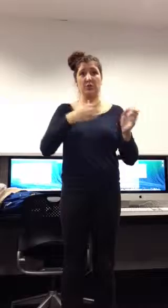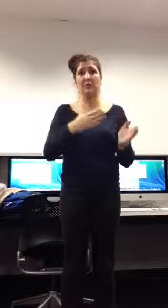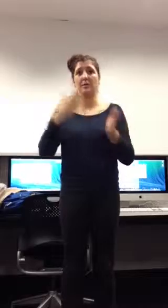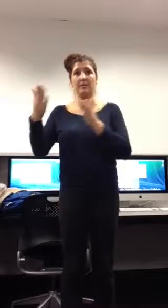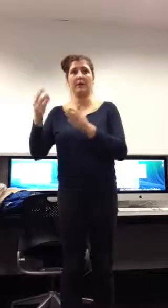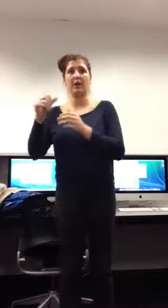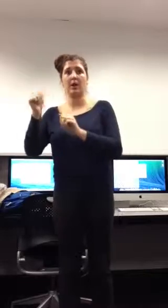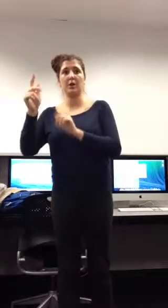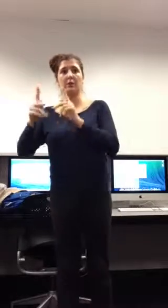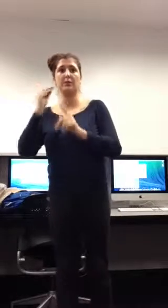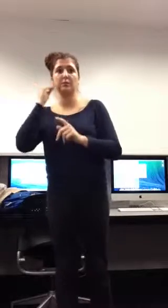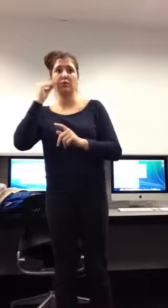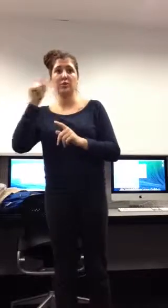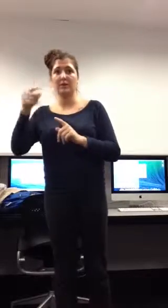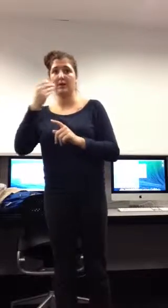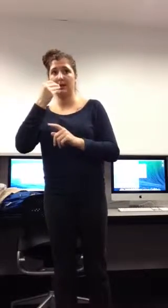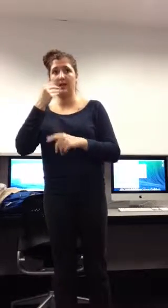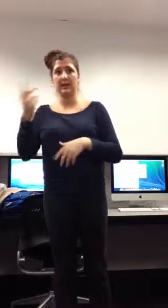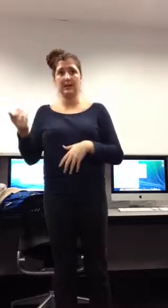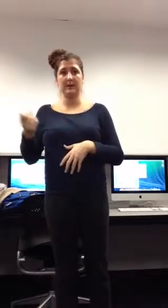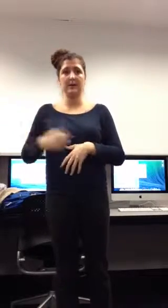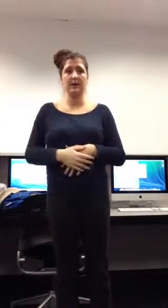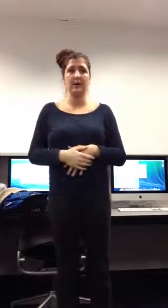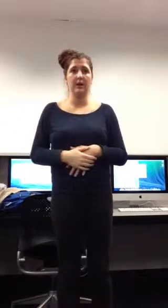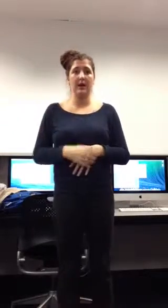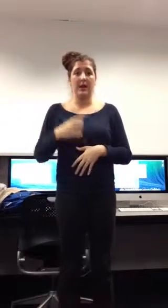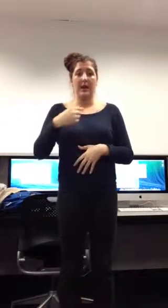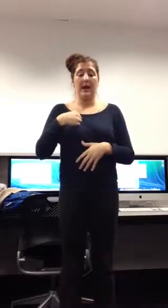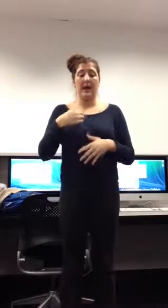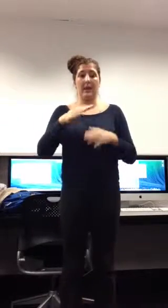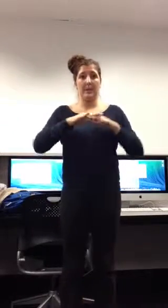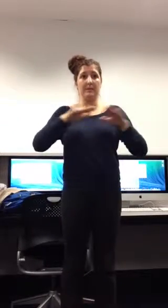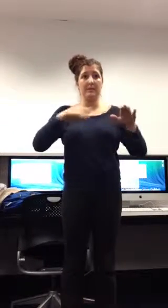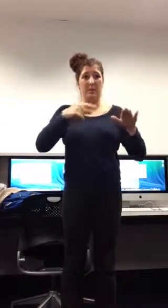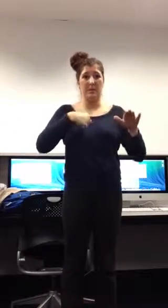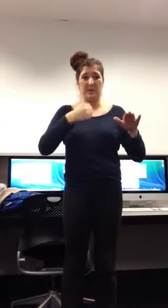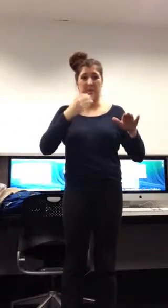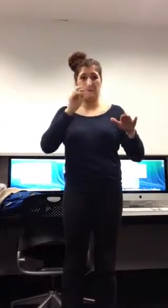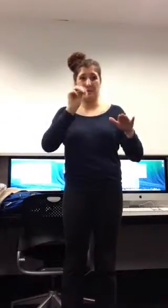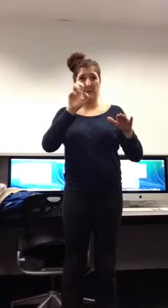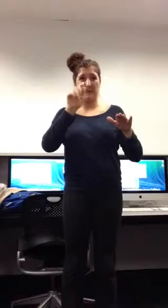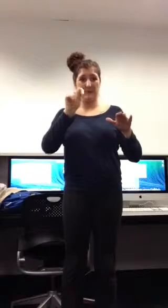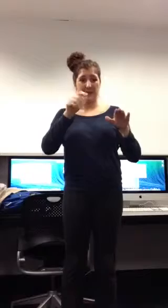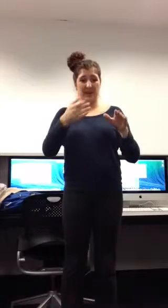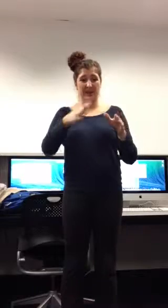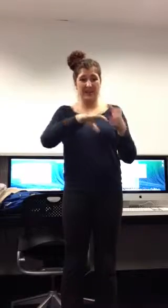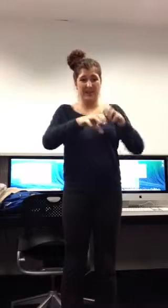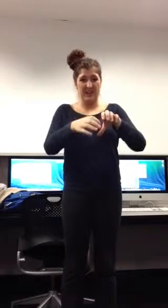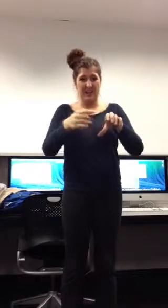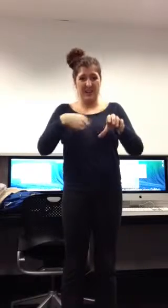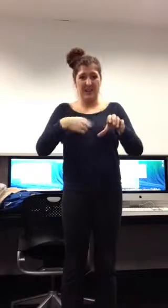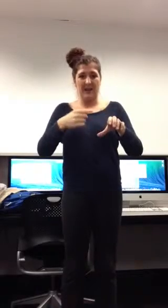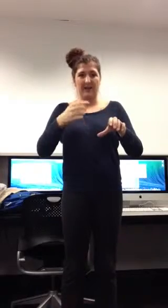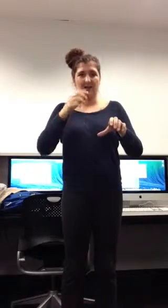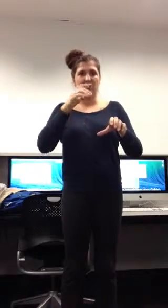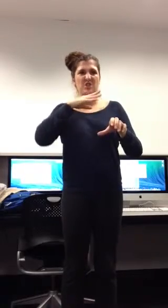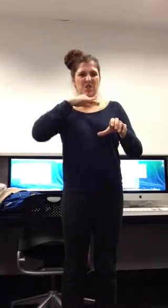be meat that had tumbled out on the floor, in the dirt and sawdust, where the workers had trampled and